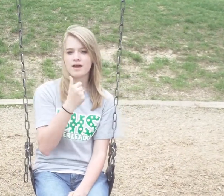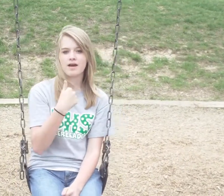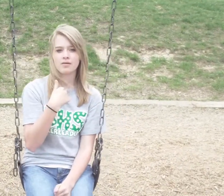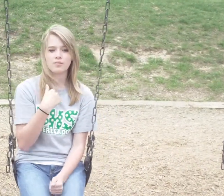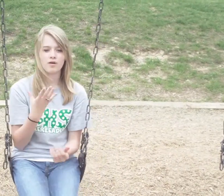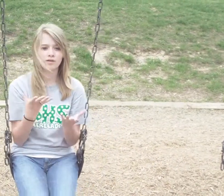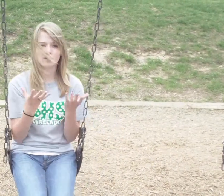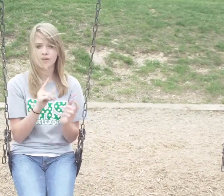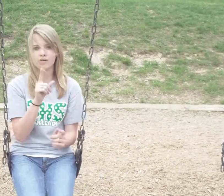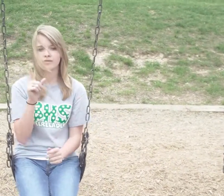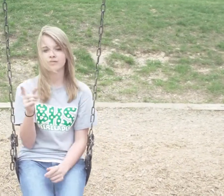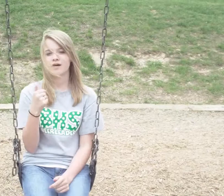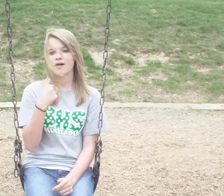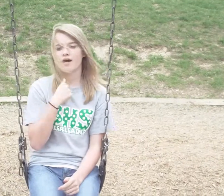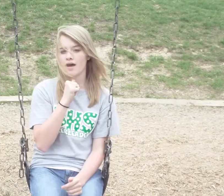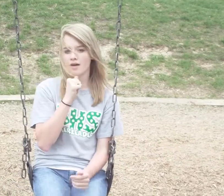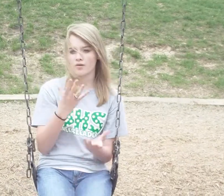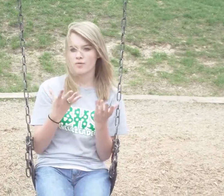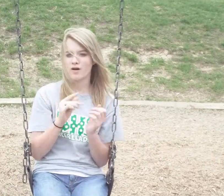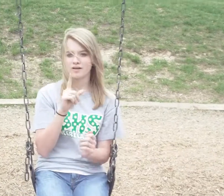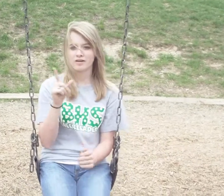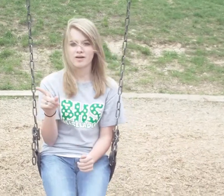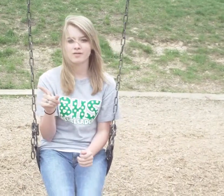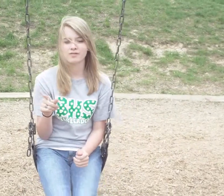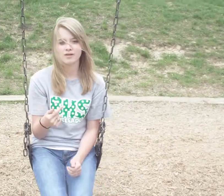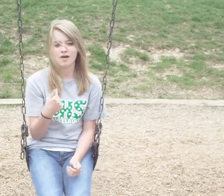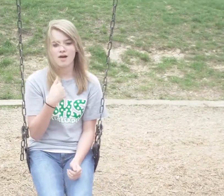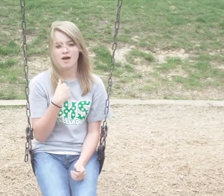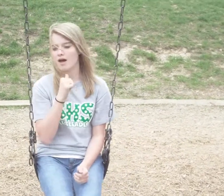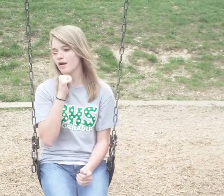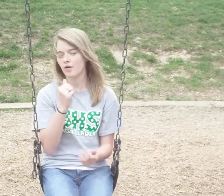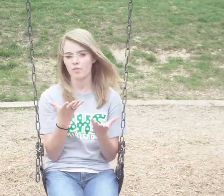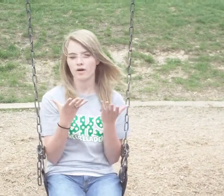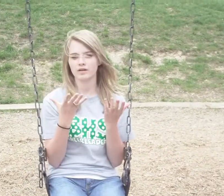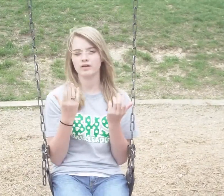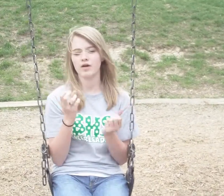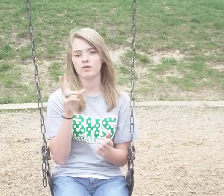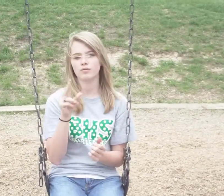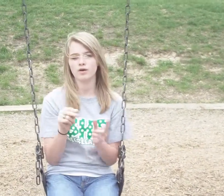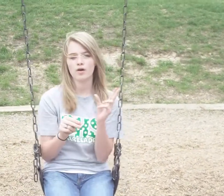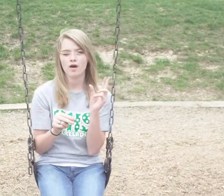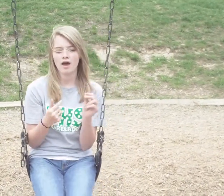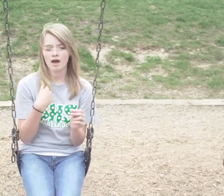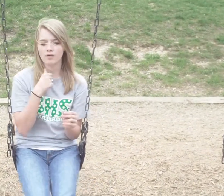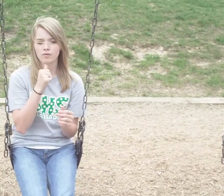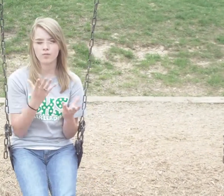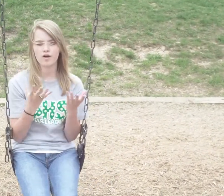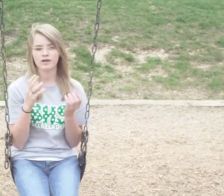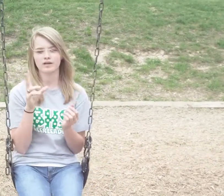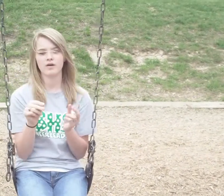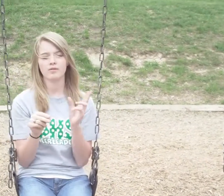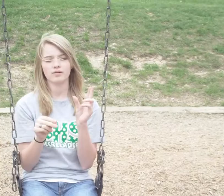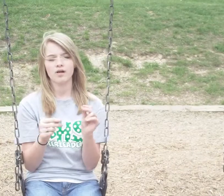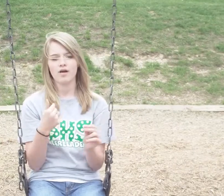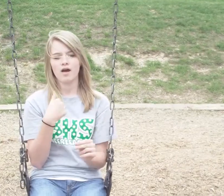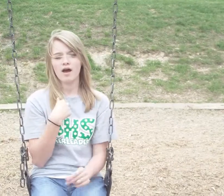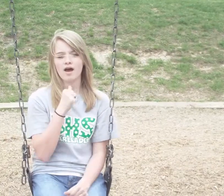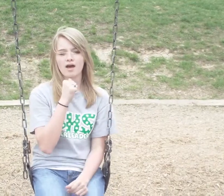home. And I don't wanna go, go. I don't wanna go, go. I don't want it, no, no. I don't want it, no, no.